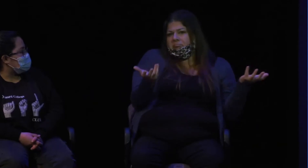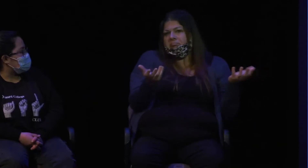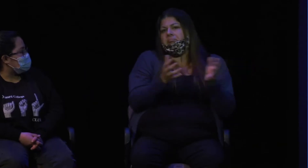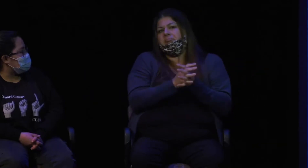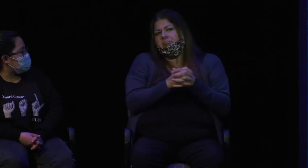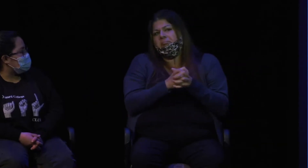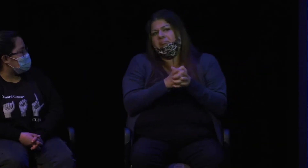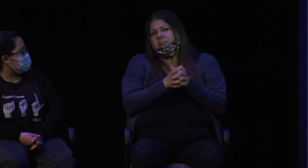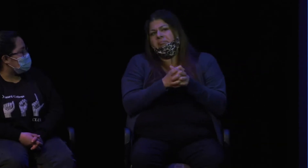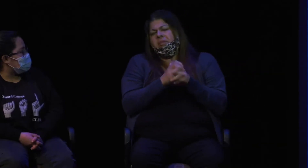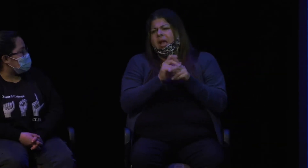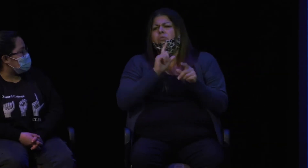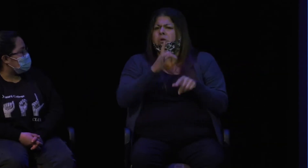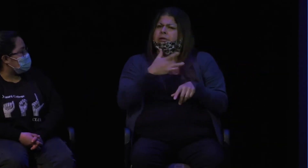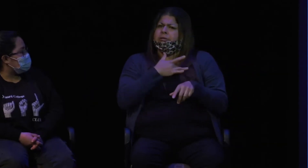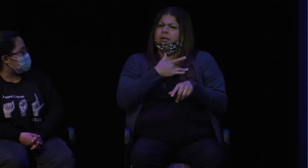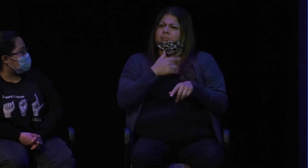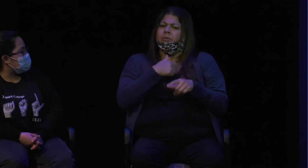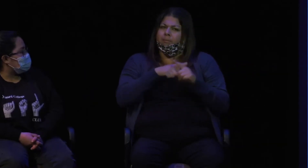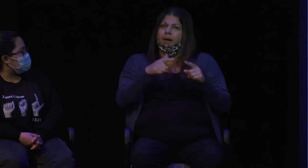see why they broke up.